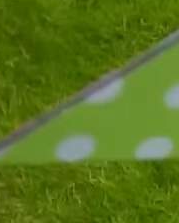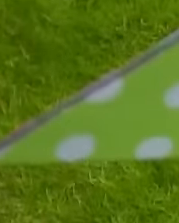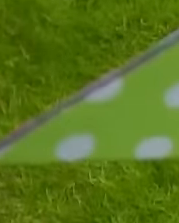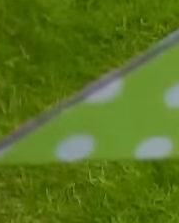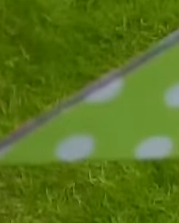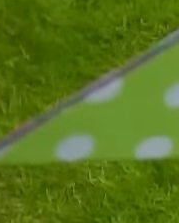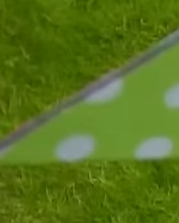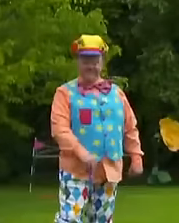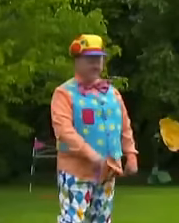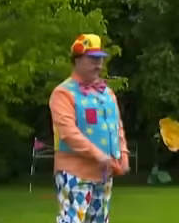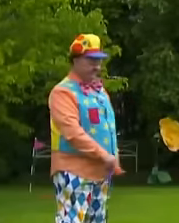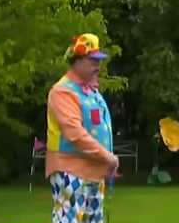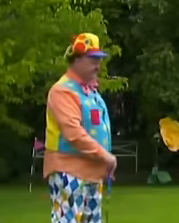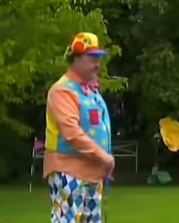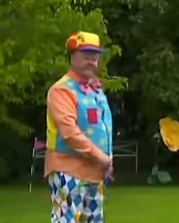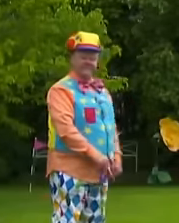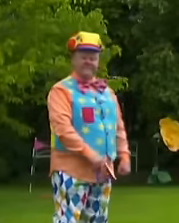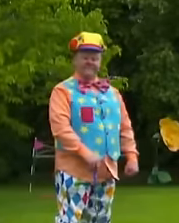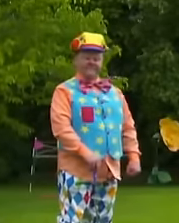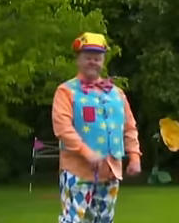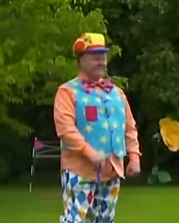Ooh! Well done, Mr. Tumble.